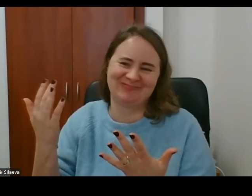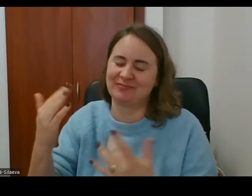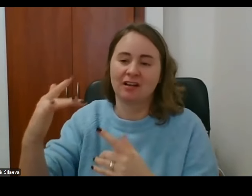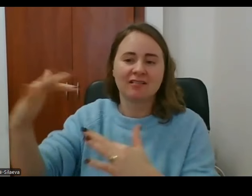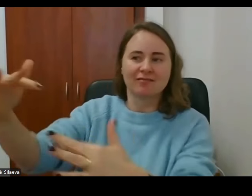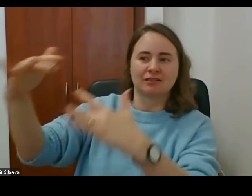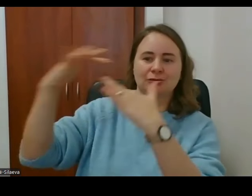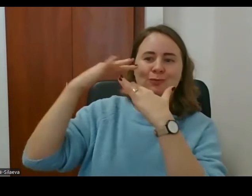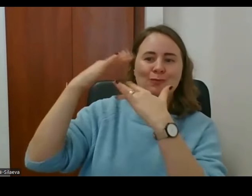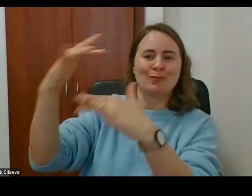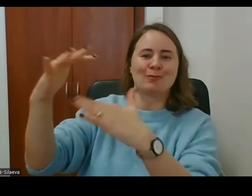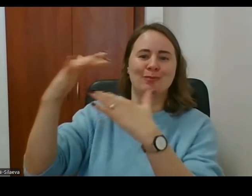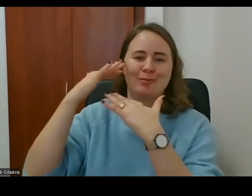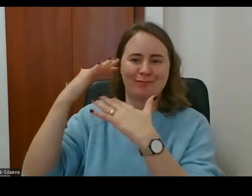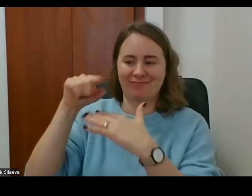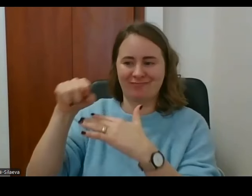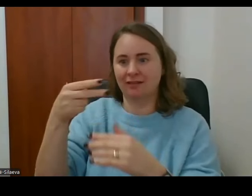problem